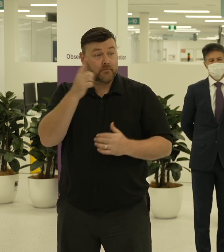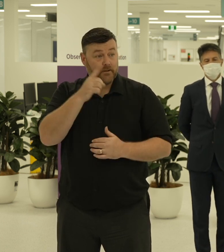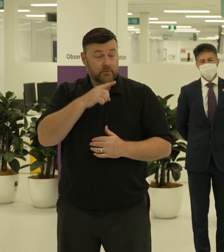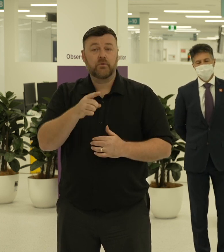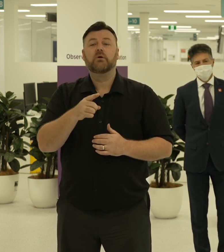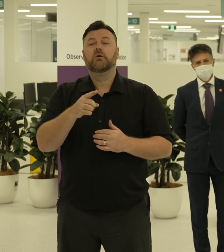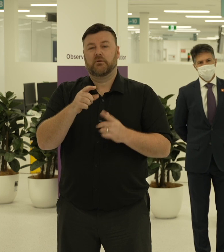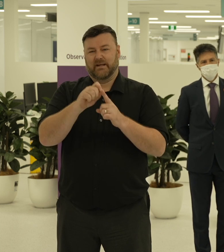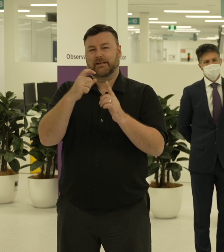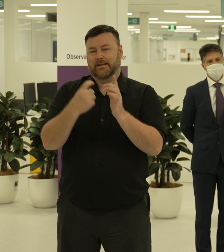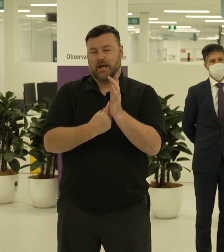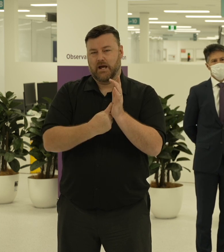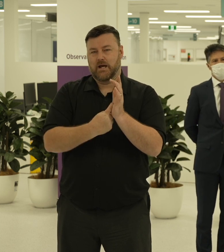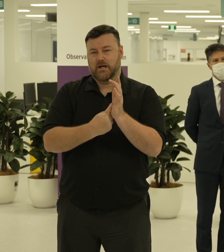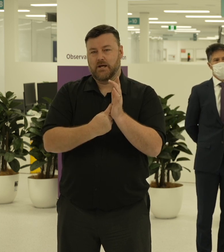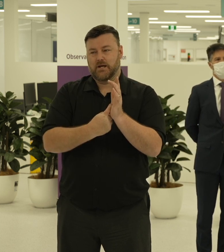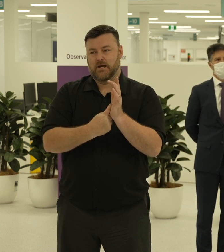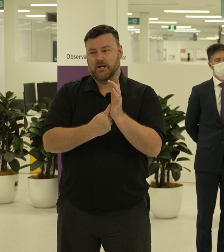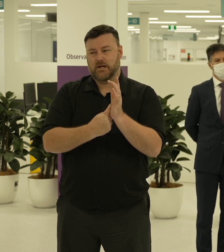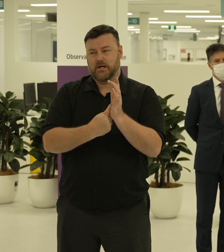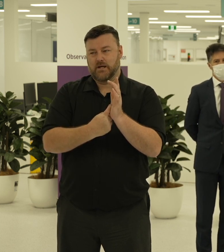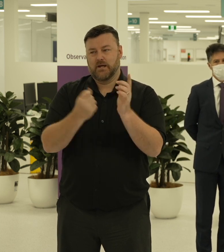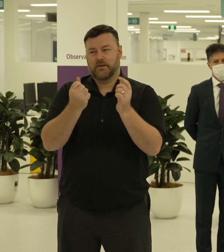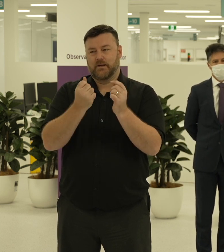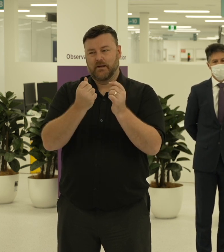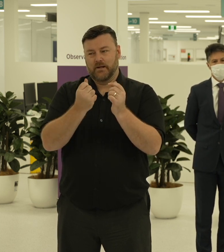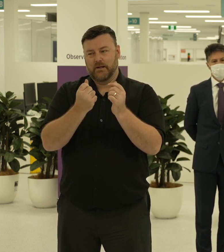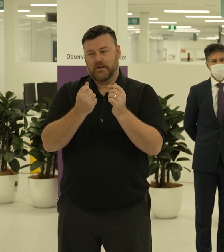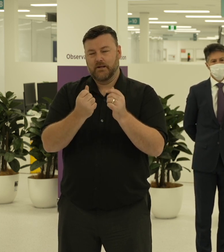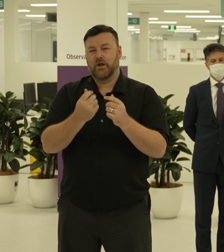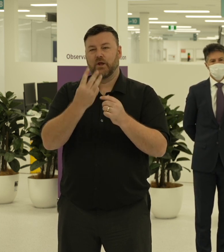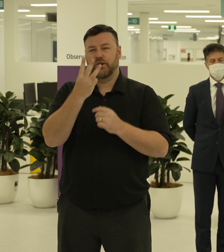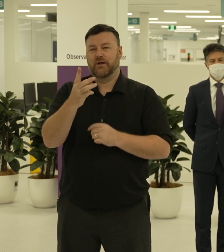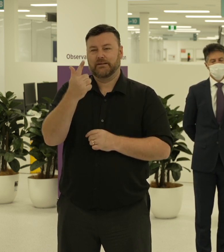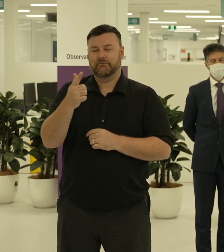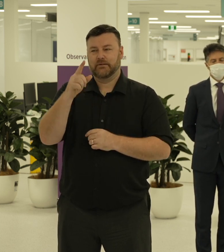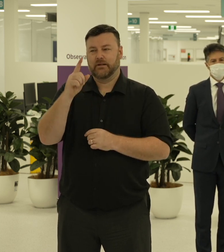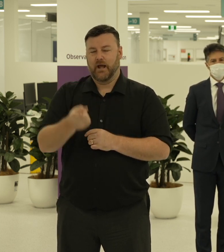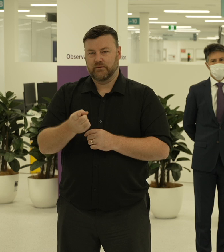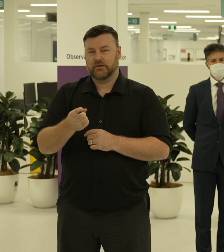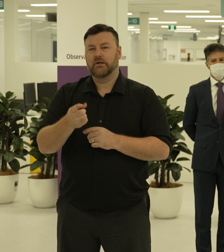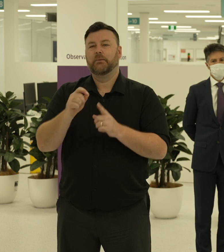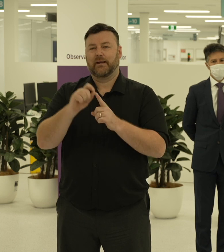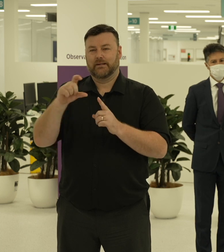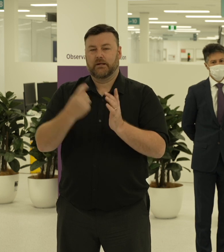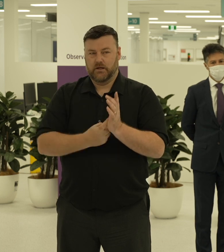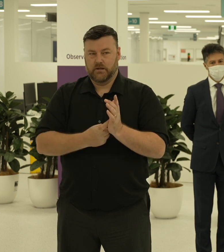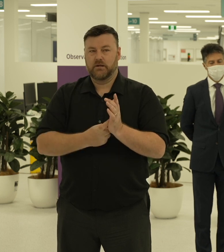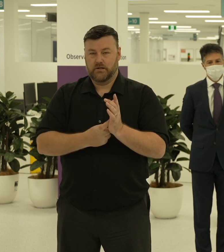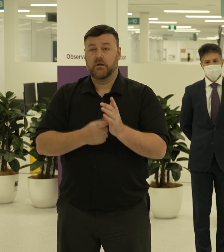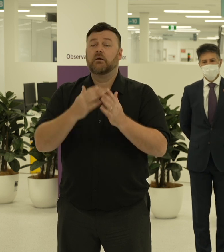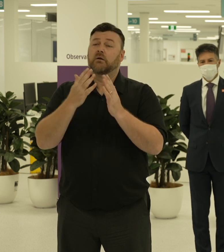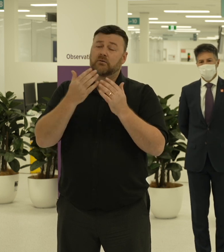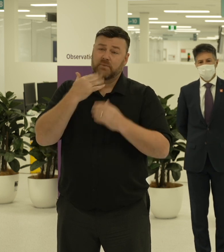35,697 PCR tests. So please continue to get tested, either by the PCR if you can't access rapid antigen testing. The